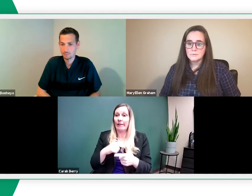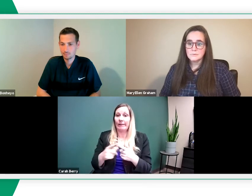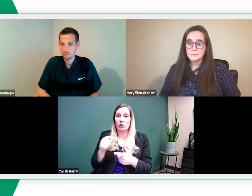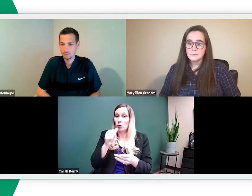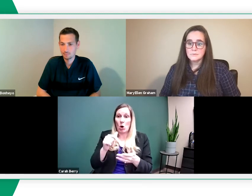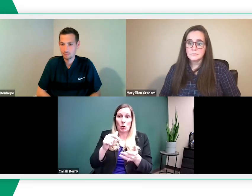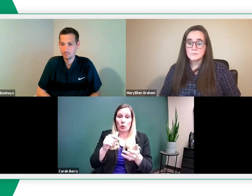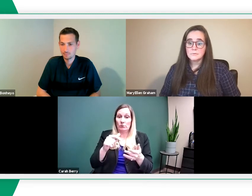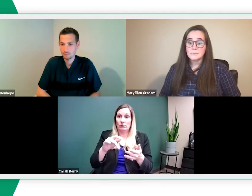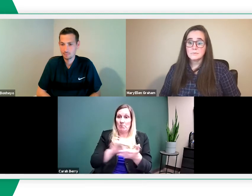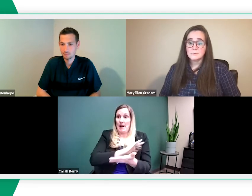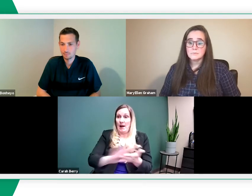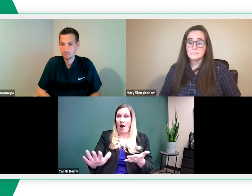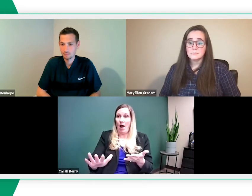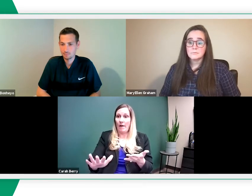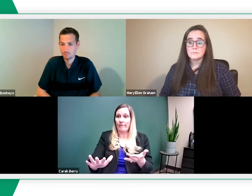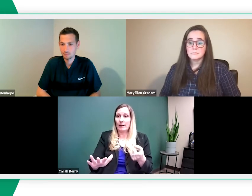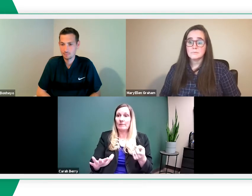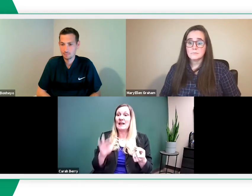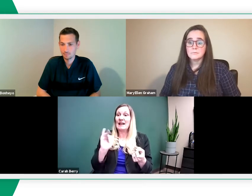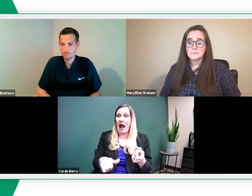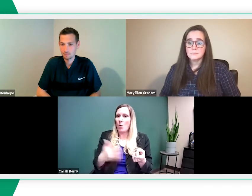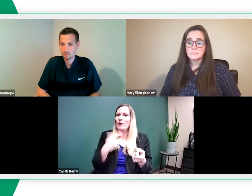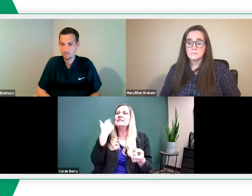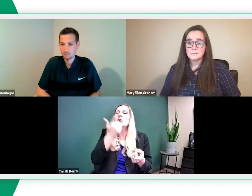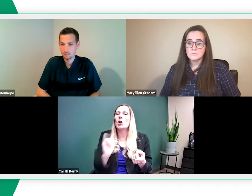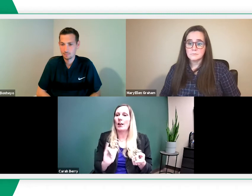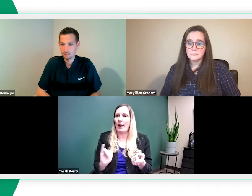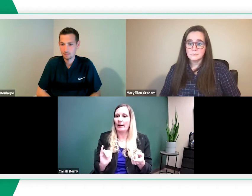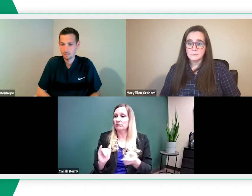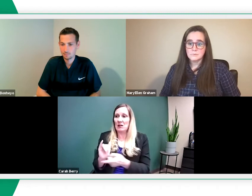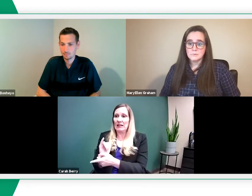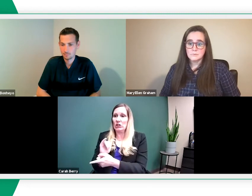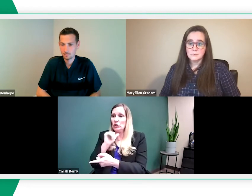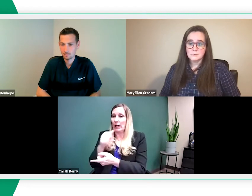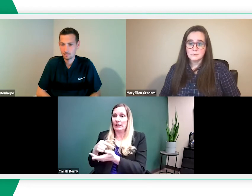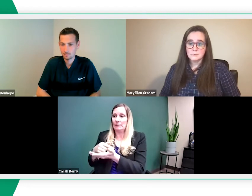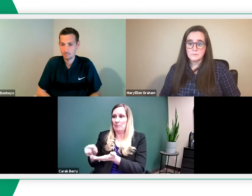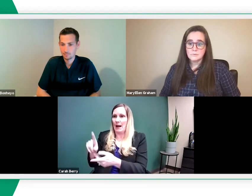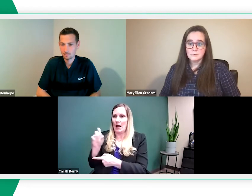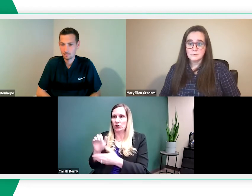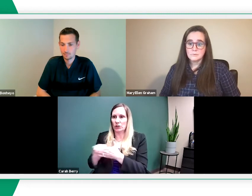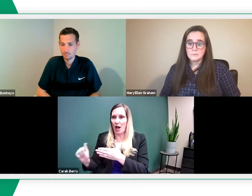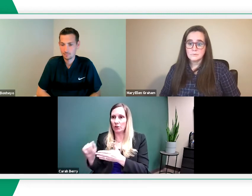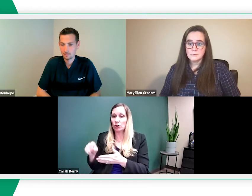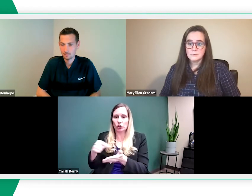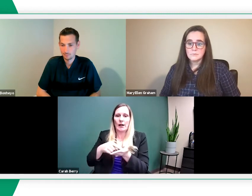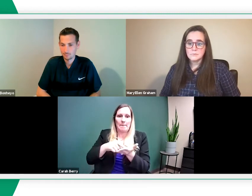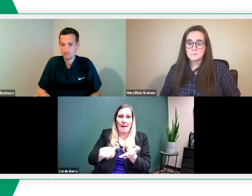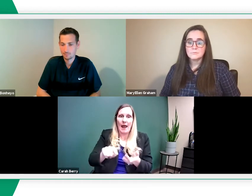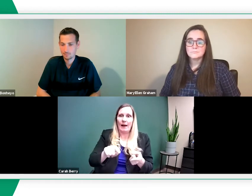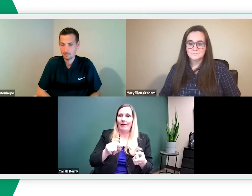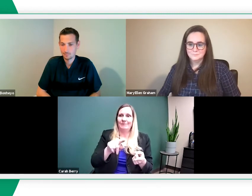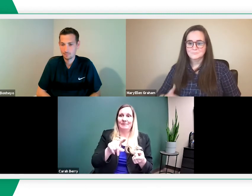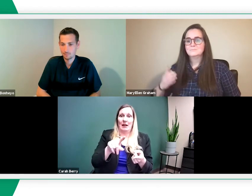can charge it, which is fine. And then you don't pay off the card. That because that's what it all looks like. You're not